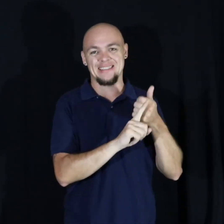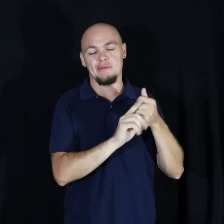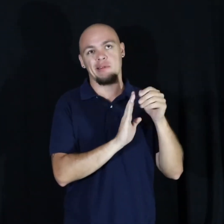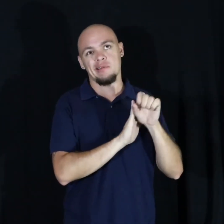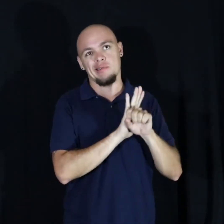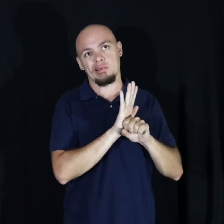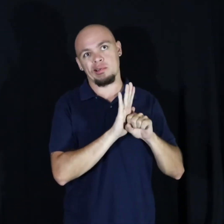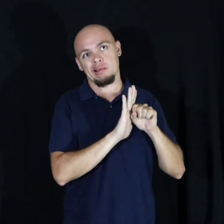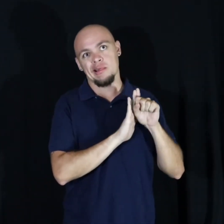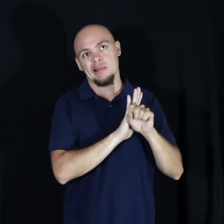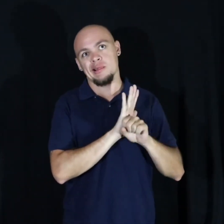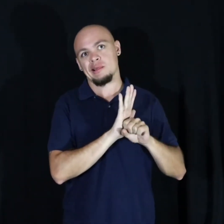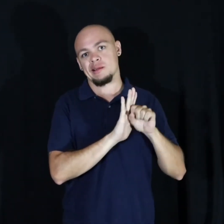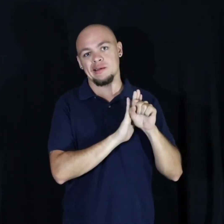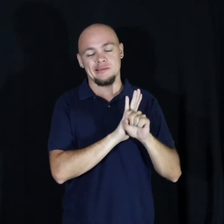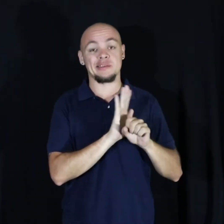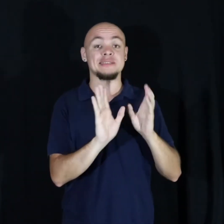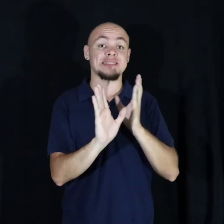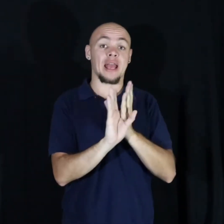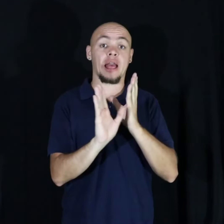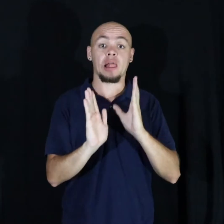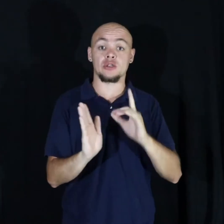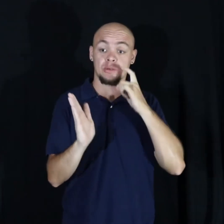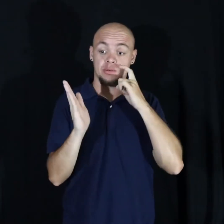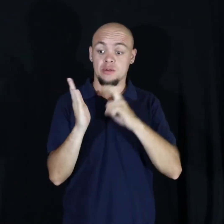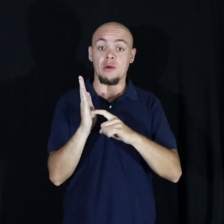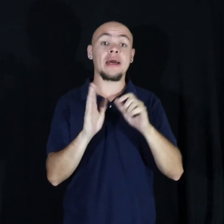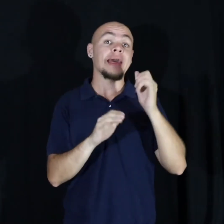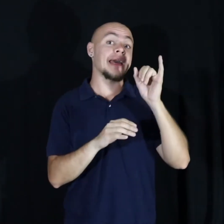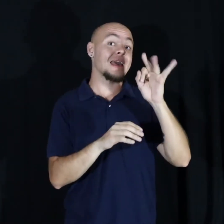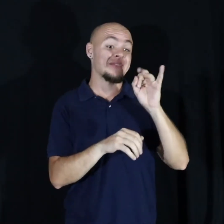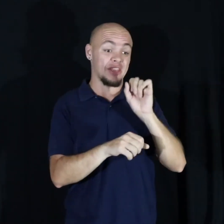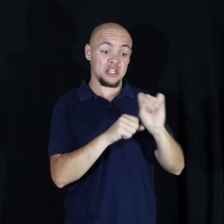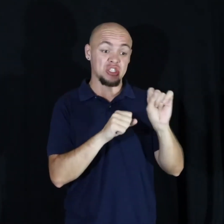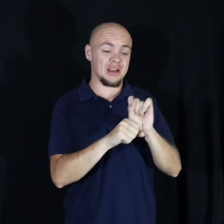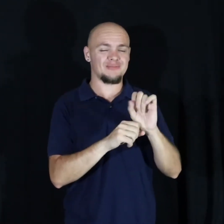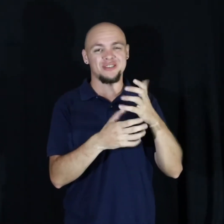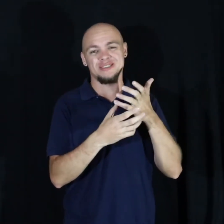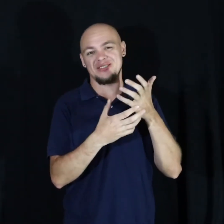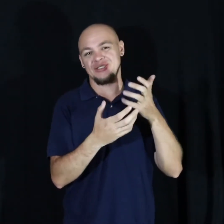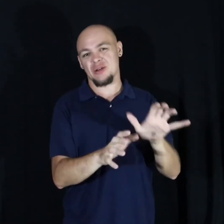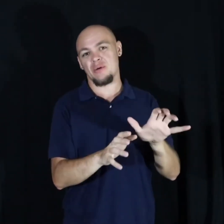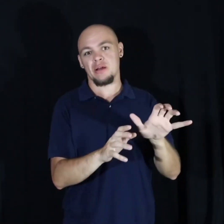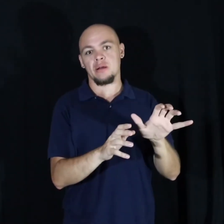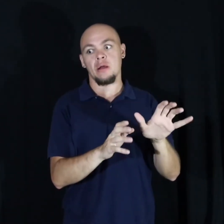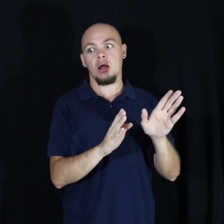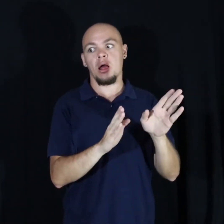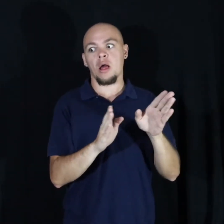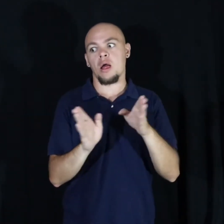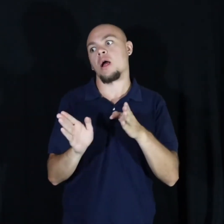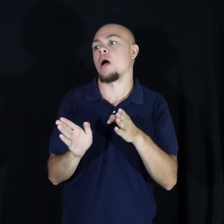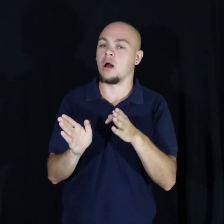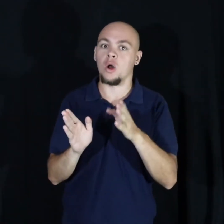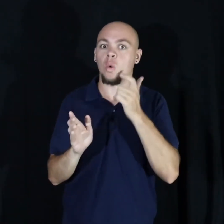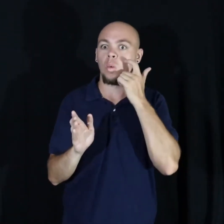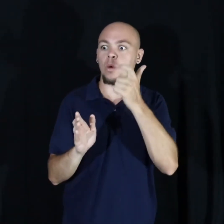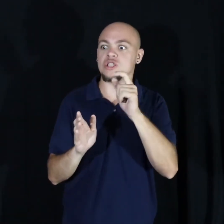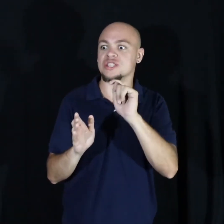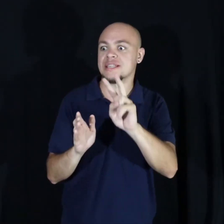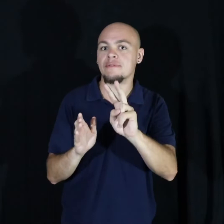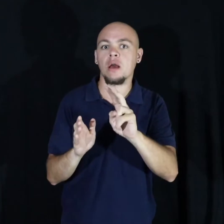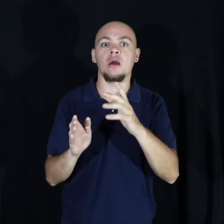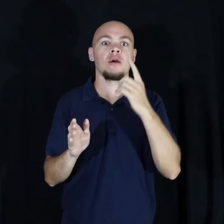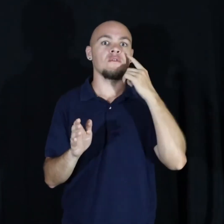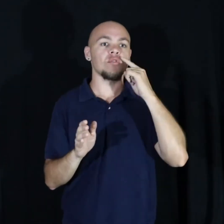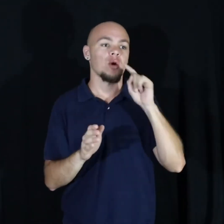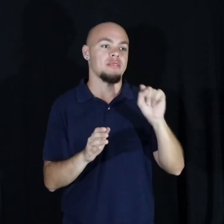Psychologist Dr. Joanne Cantor reveals that whenever we have a tedious task we don't want to do, many of us look to other tasks, such as watching TV, to alleviate